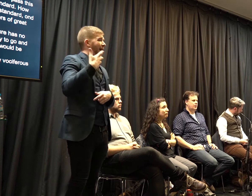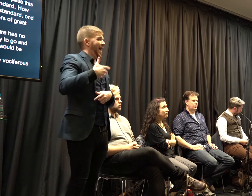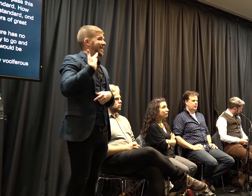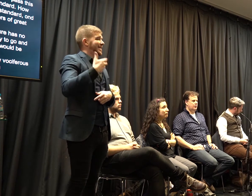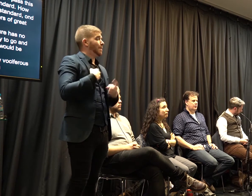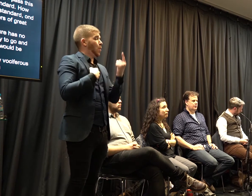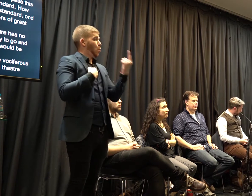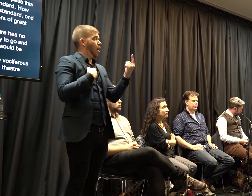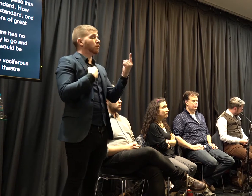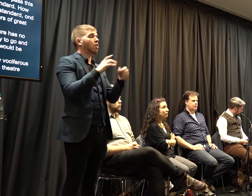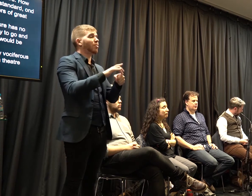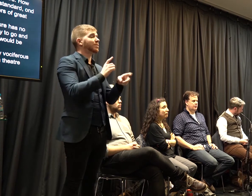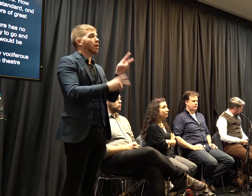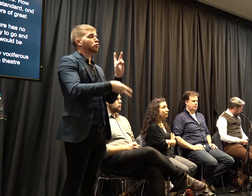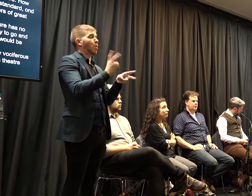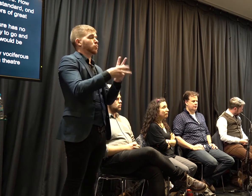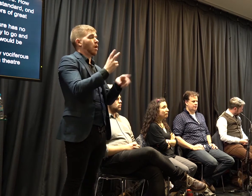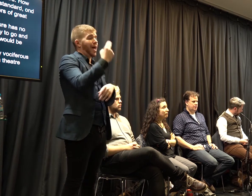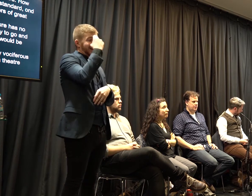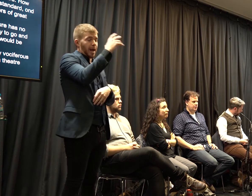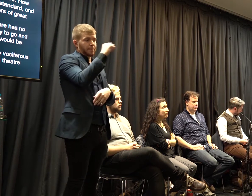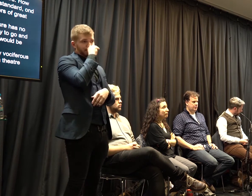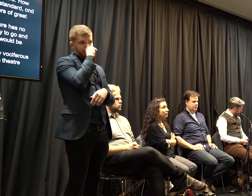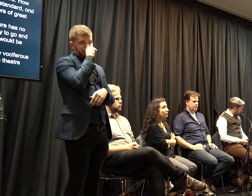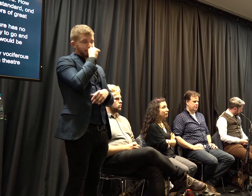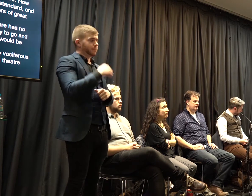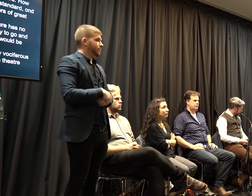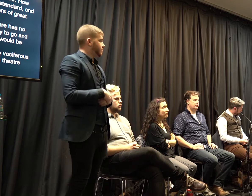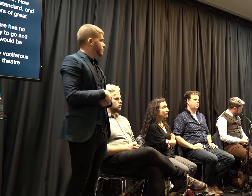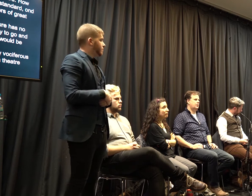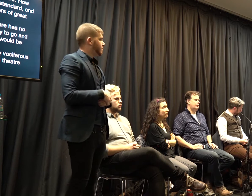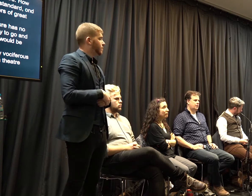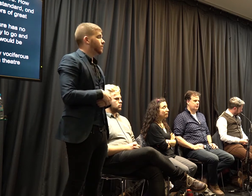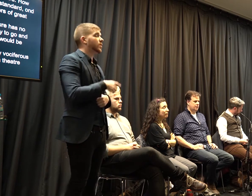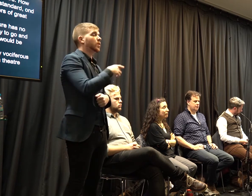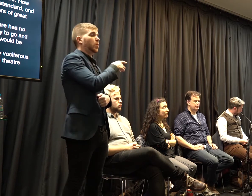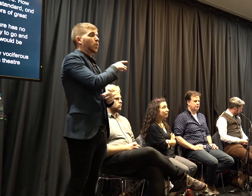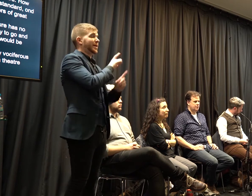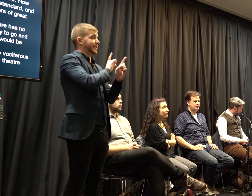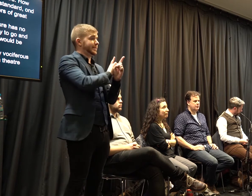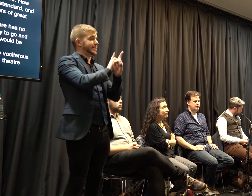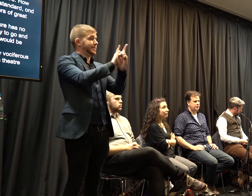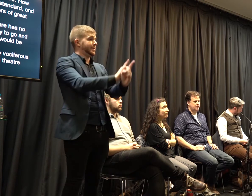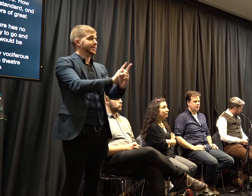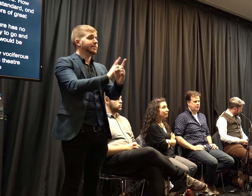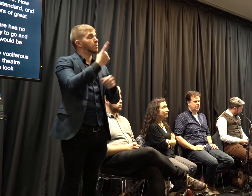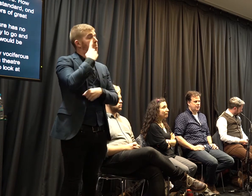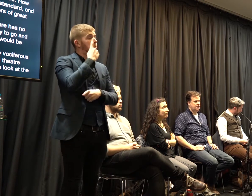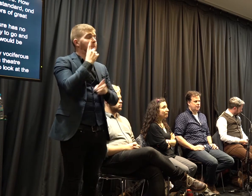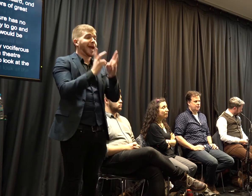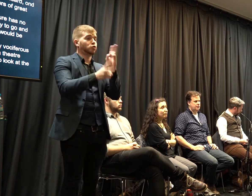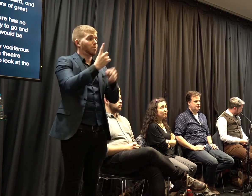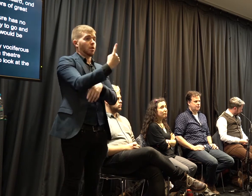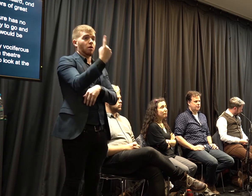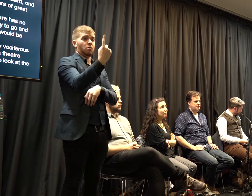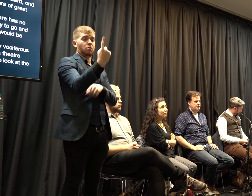interpreter. No names, no petrol. So we went along to look at the interpreter working, and then